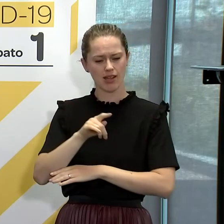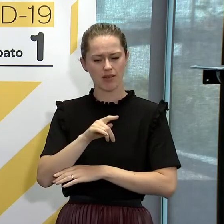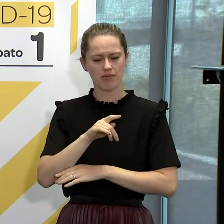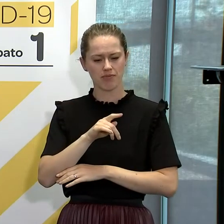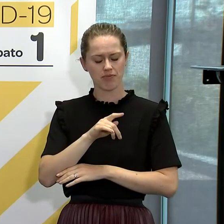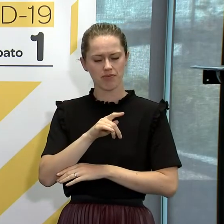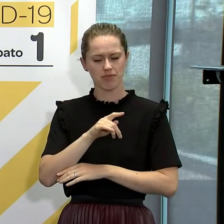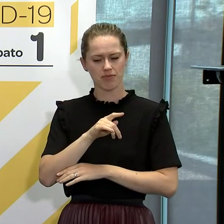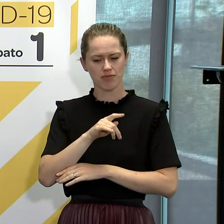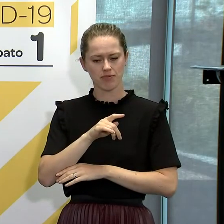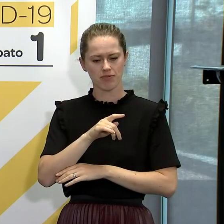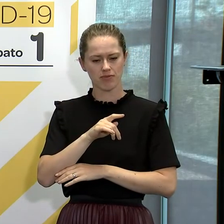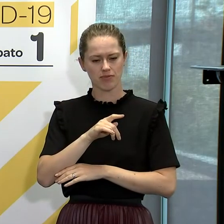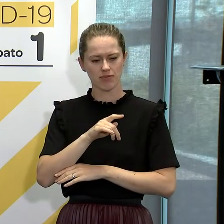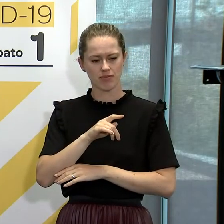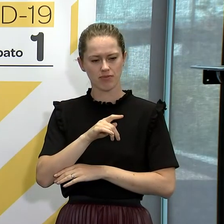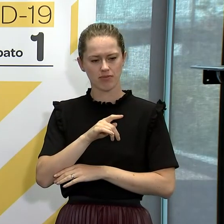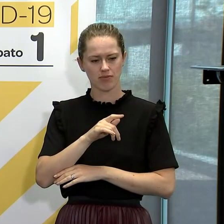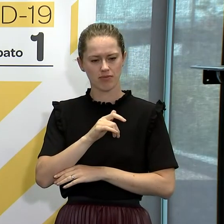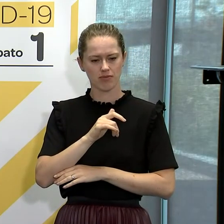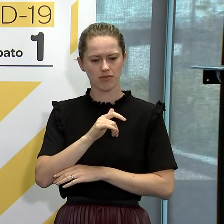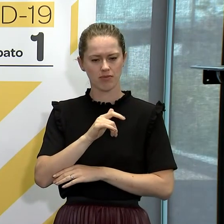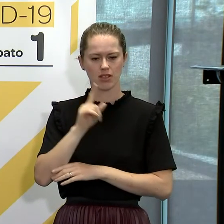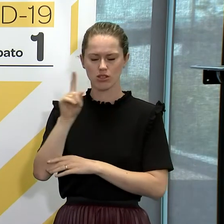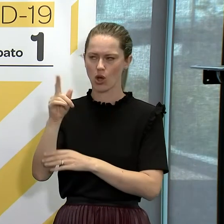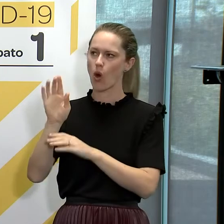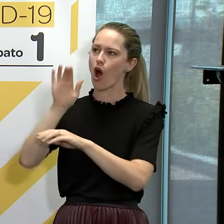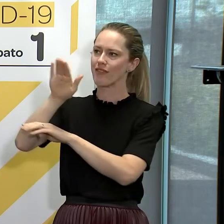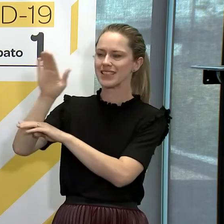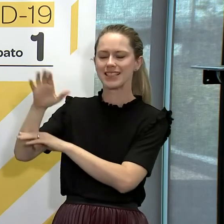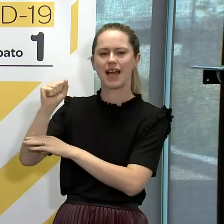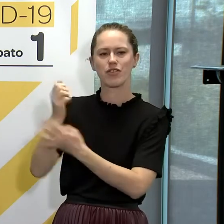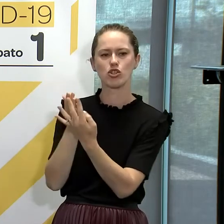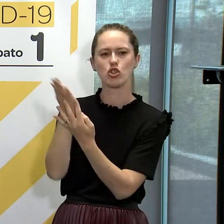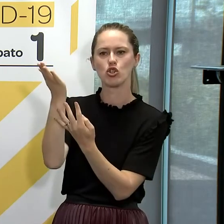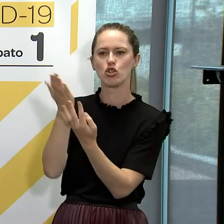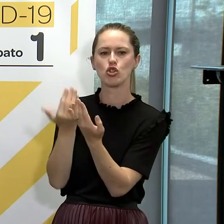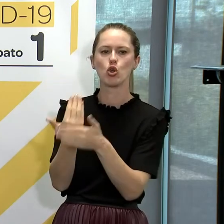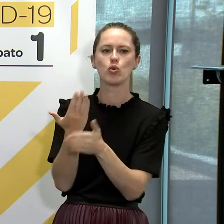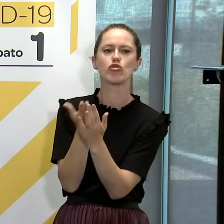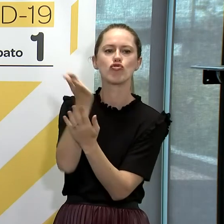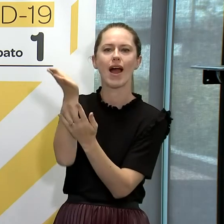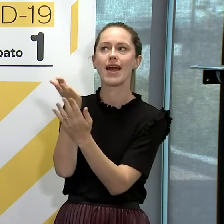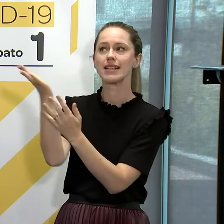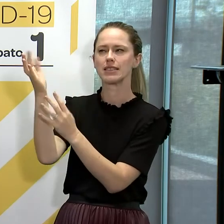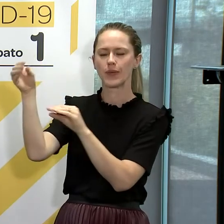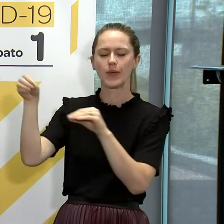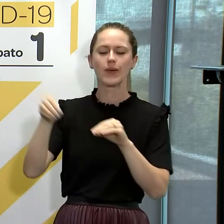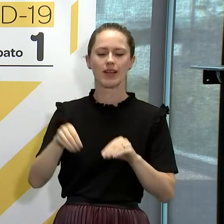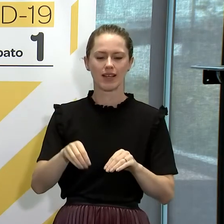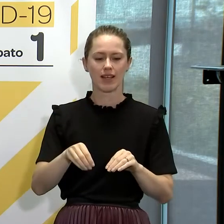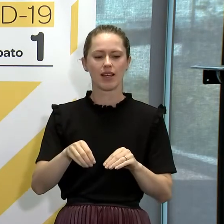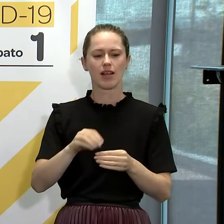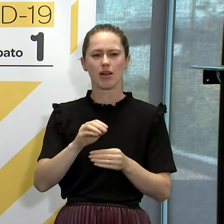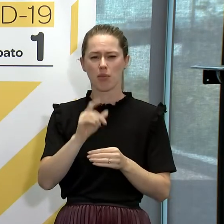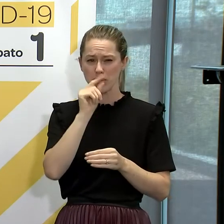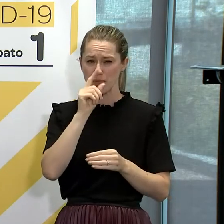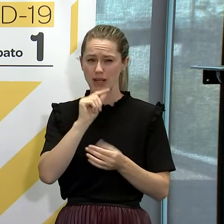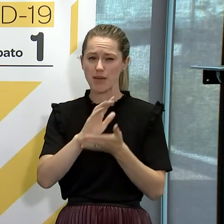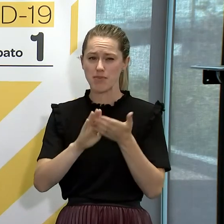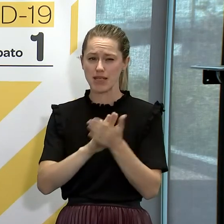expectation from what we've seen from overseas is these new variants could lead to increased number of